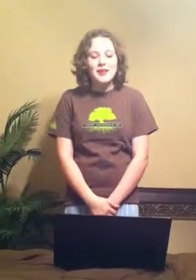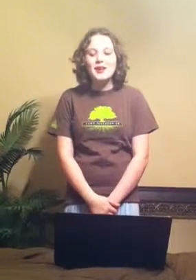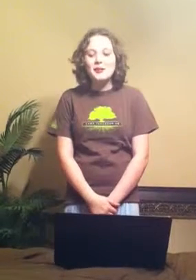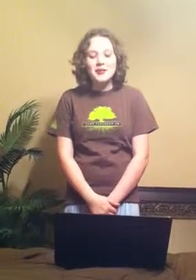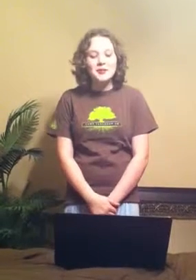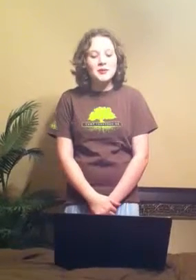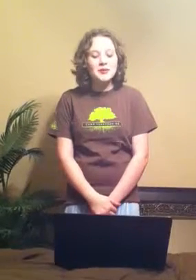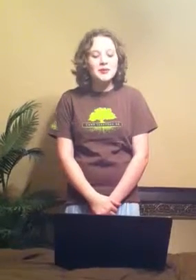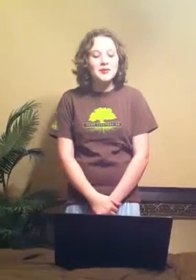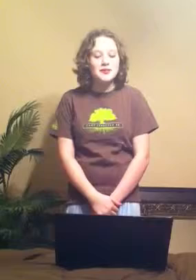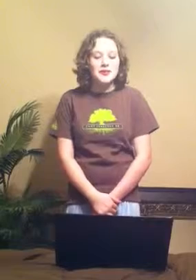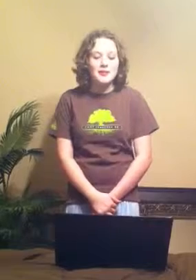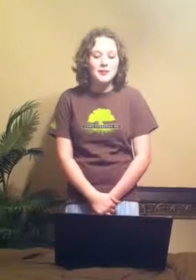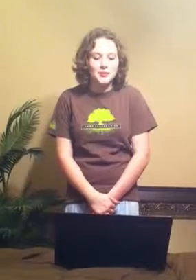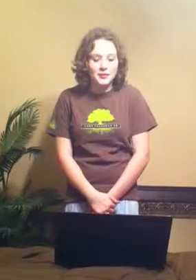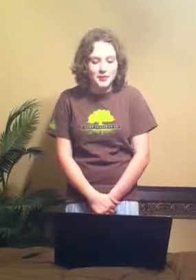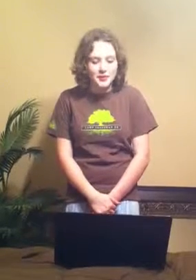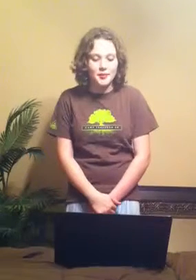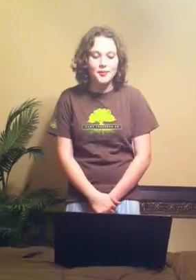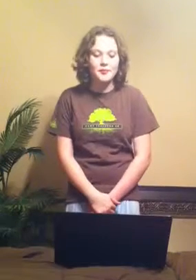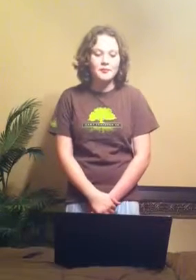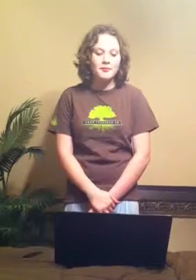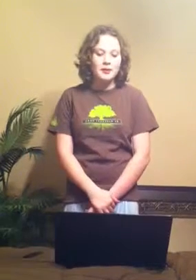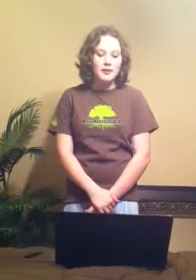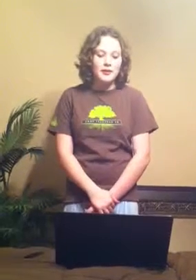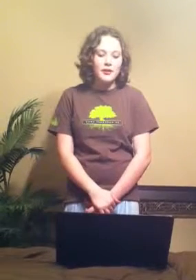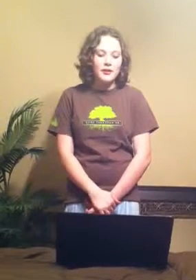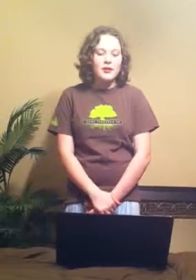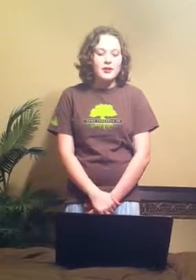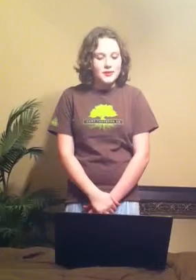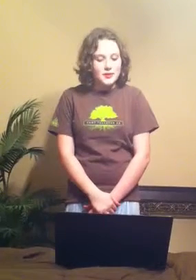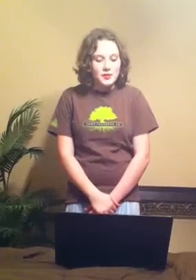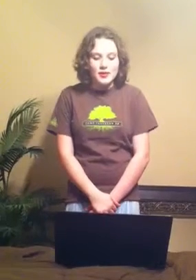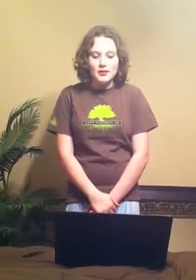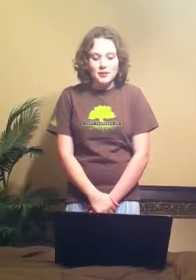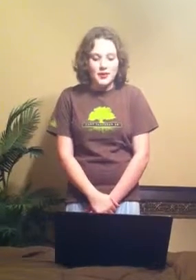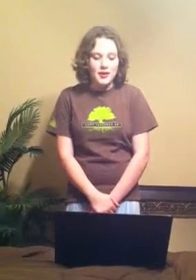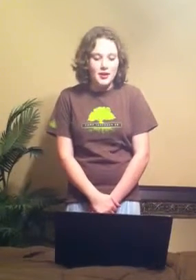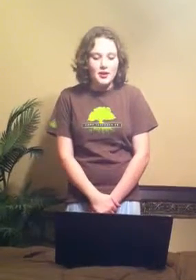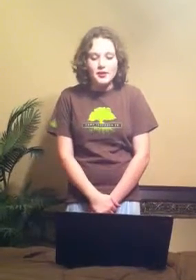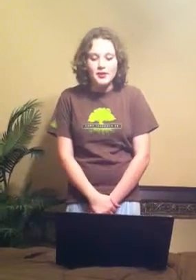can take one more step towards you, 'cause all that's waiting